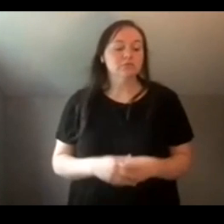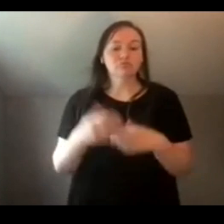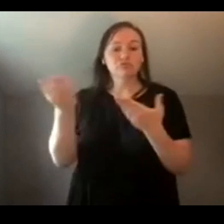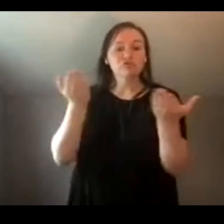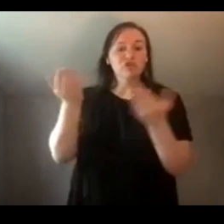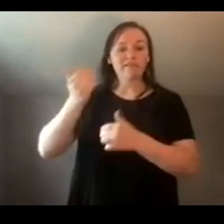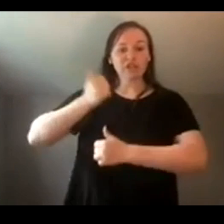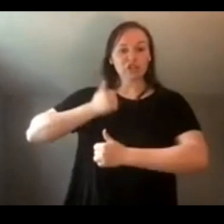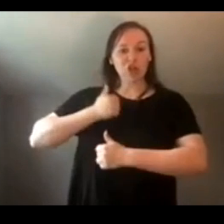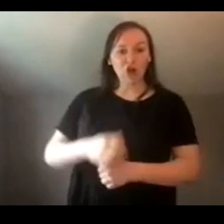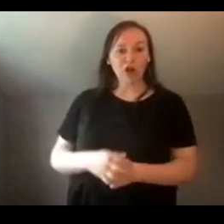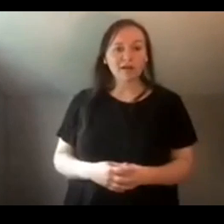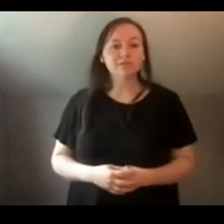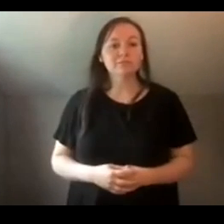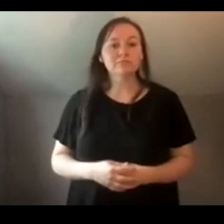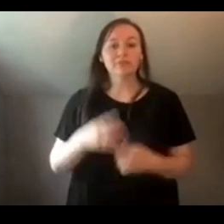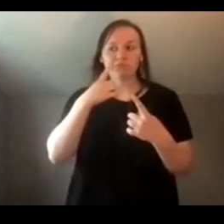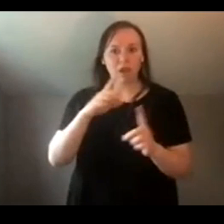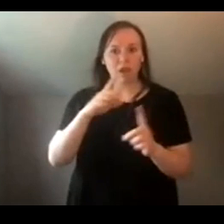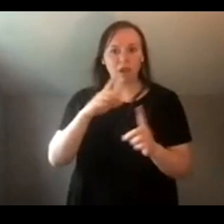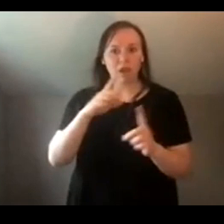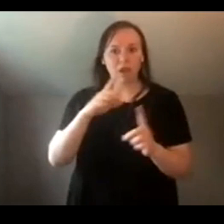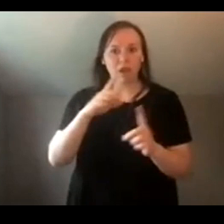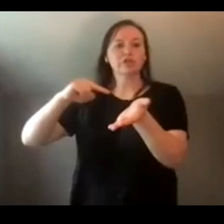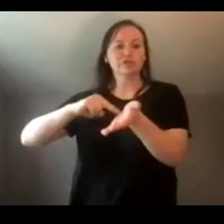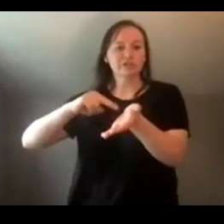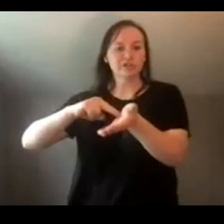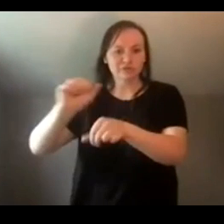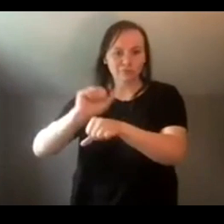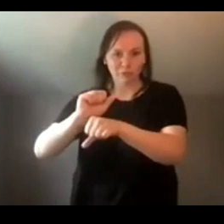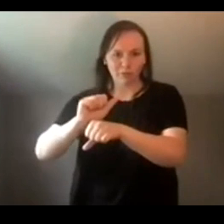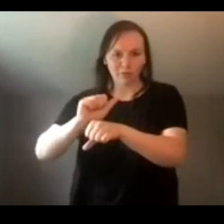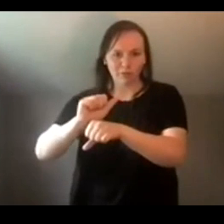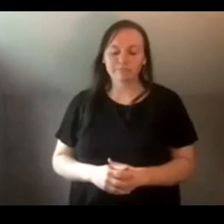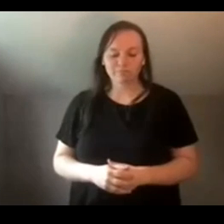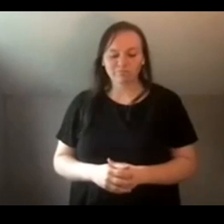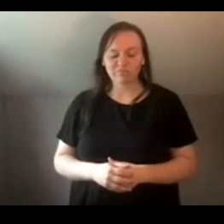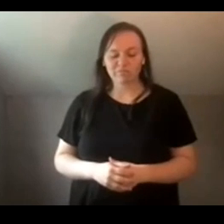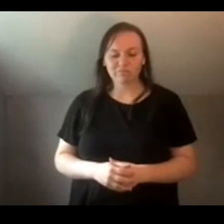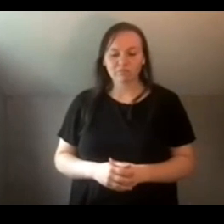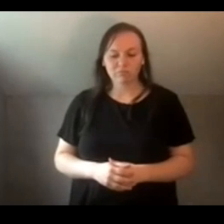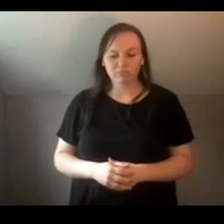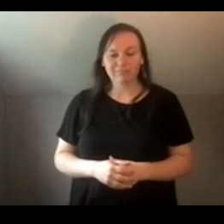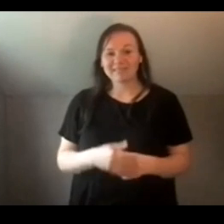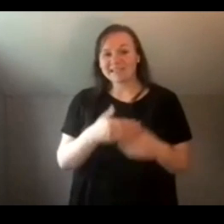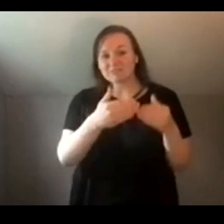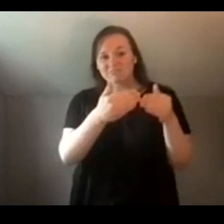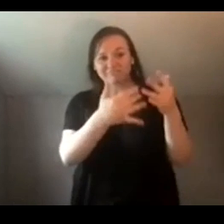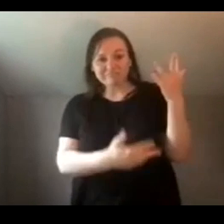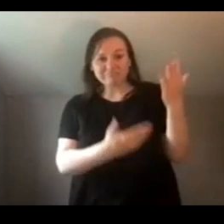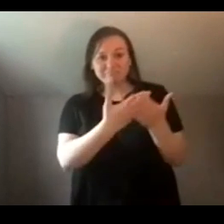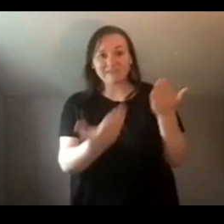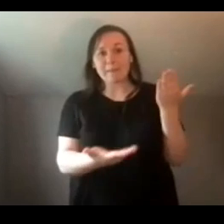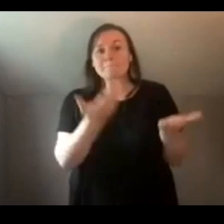he took on nursing duties. These are some of the things that he might have done. He